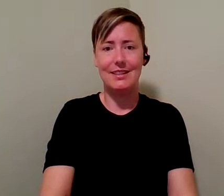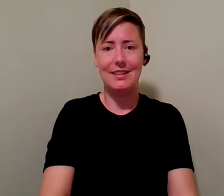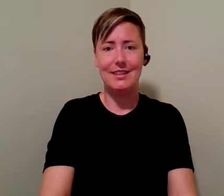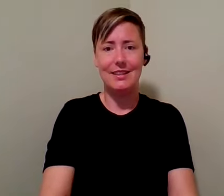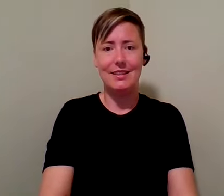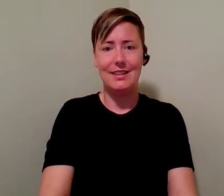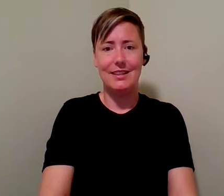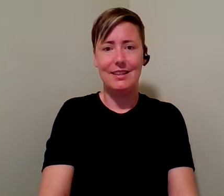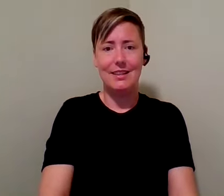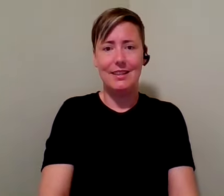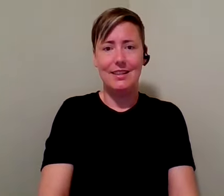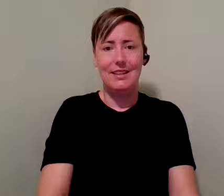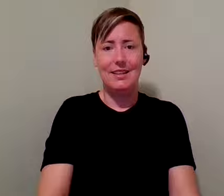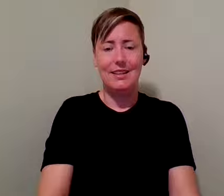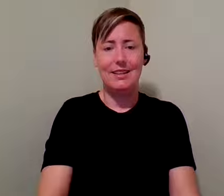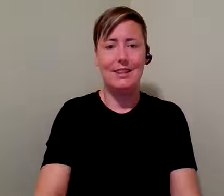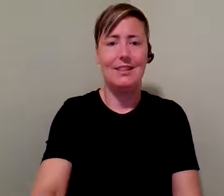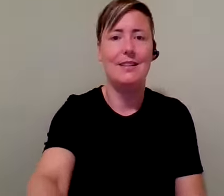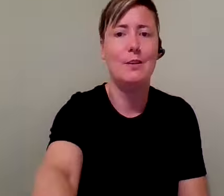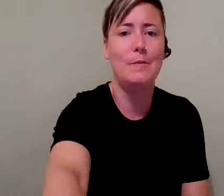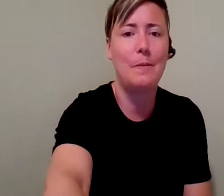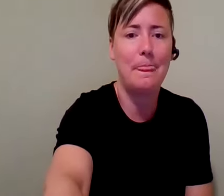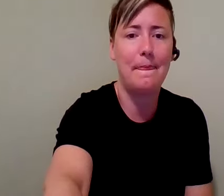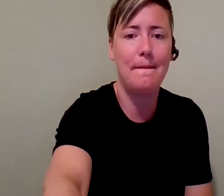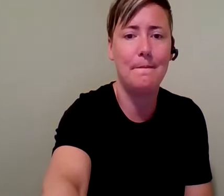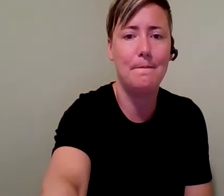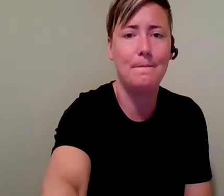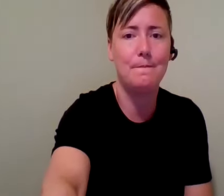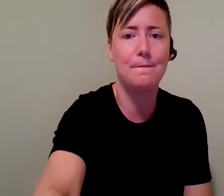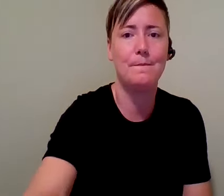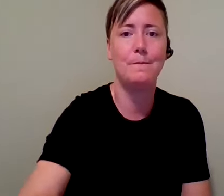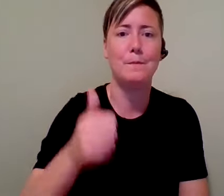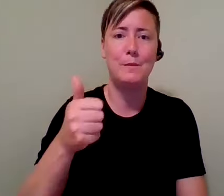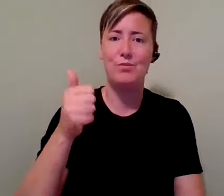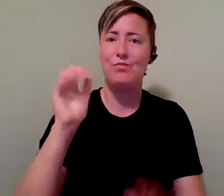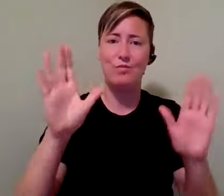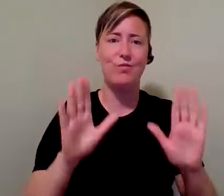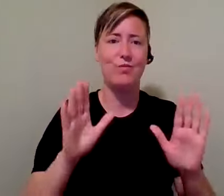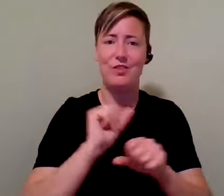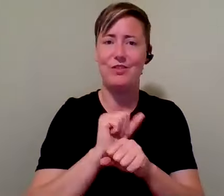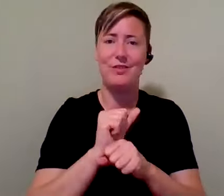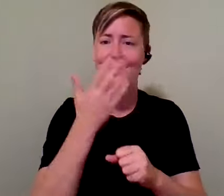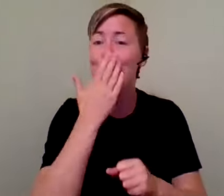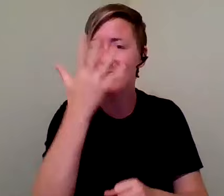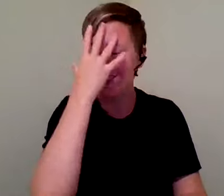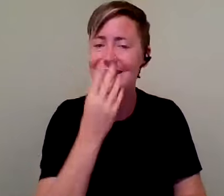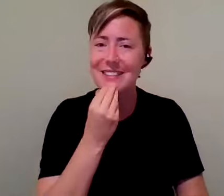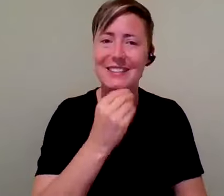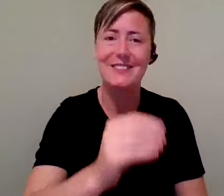Right, Roy, thank you so much. Great talk, man. Excellent. You get a good sleep. Thank you, Roy.